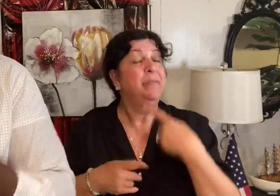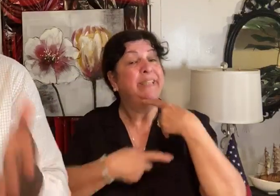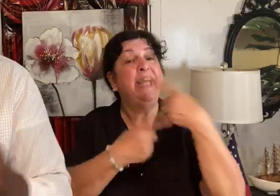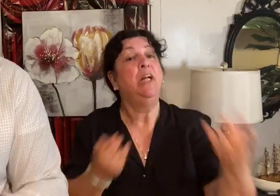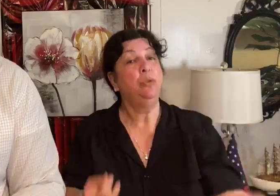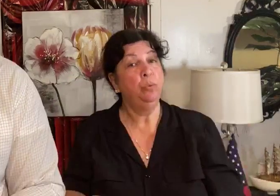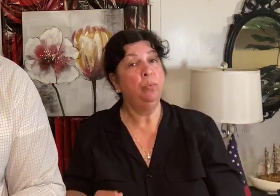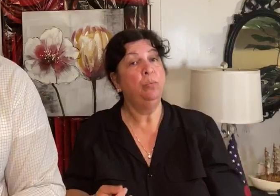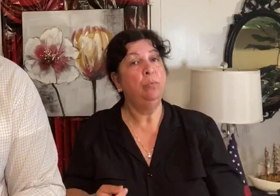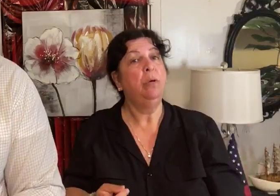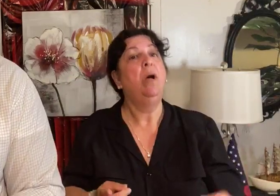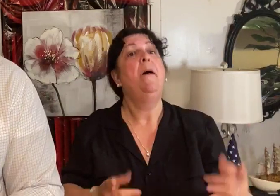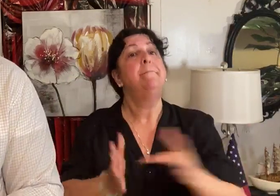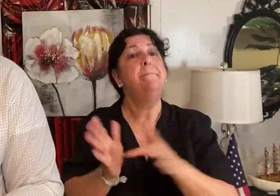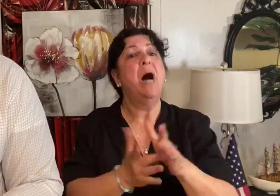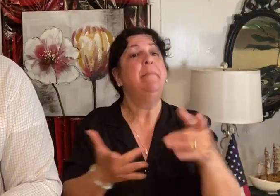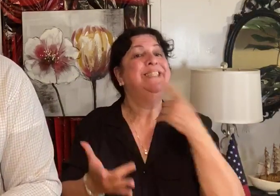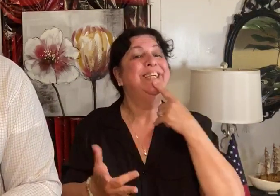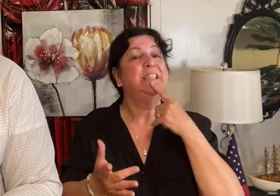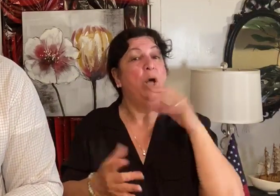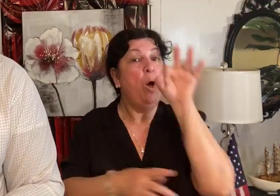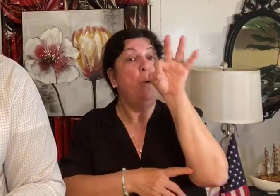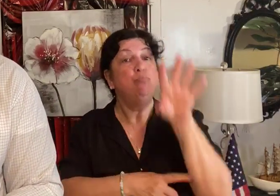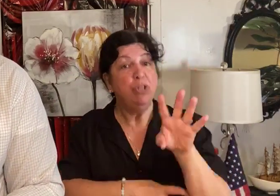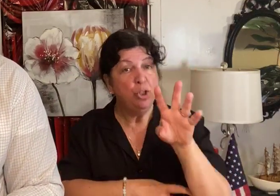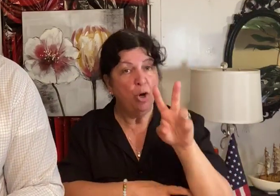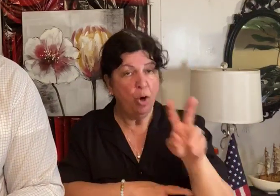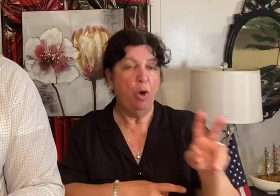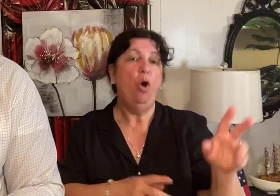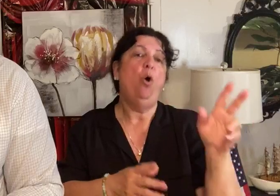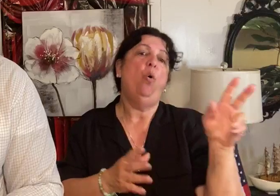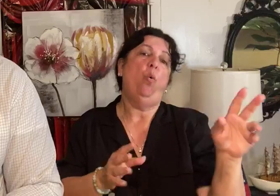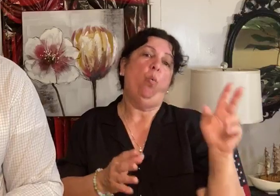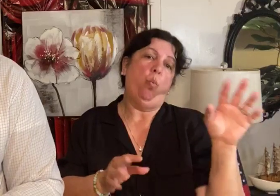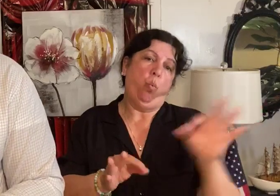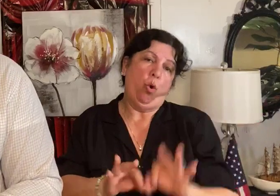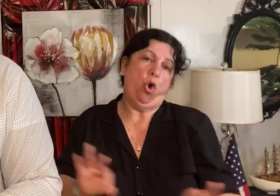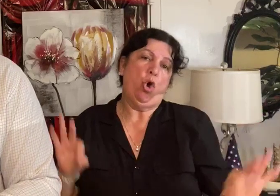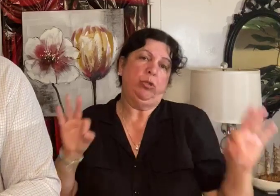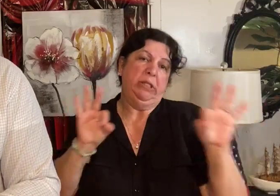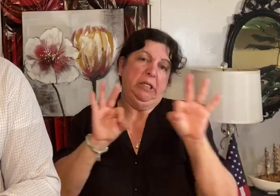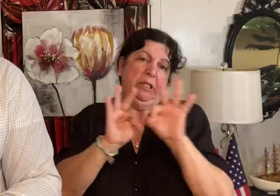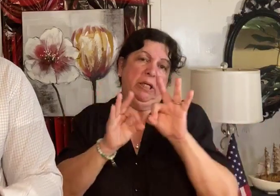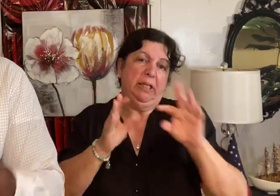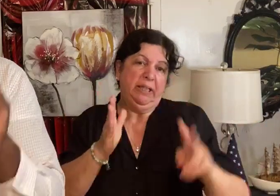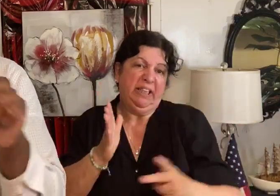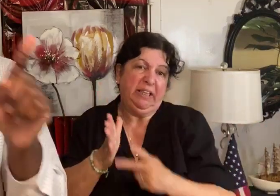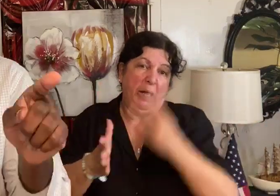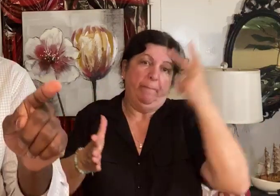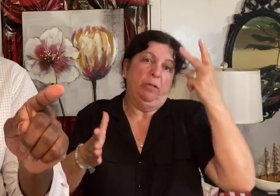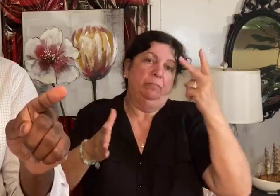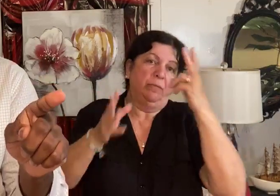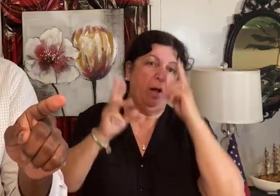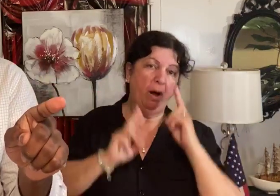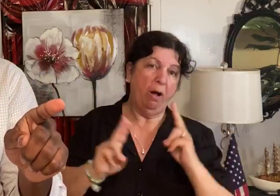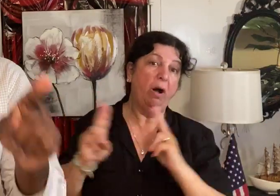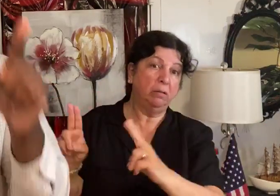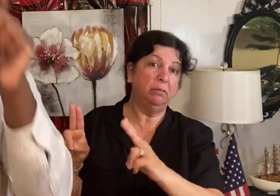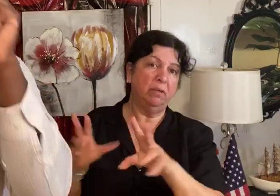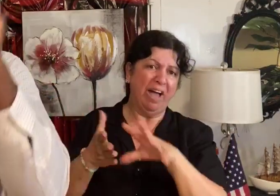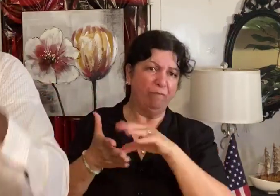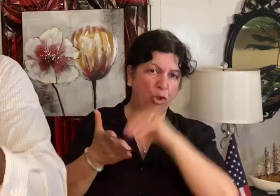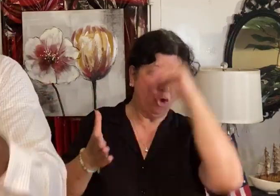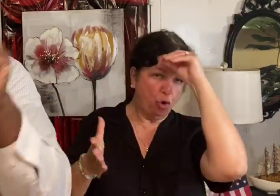tell it to you because that's what the Bible says. Preachers worthy of double honor. And by the way, I've learned this from